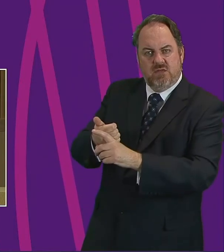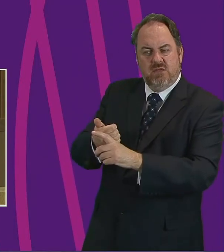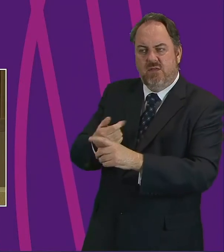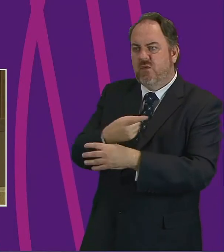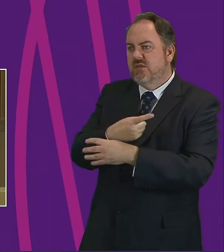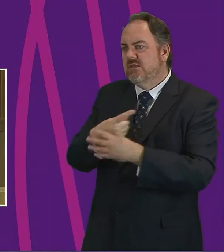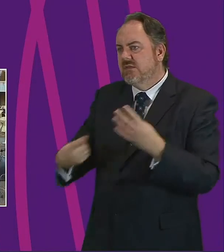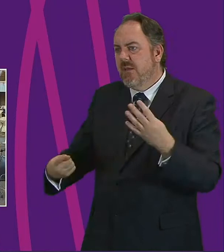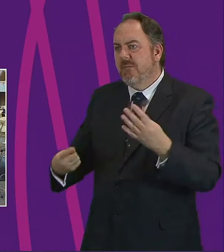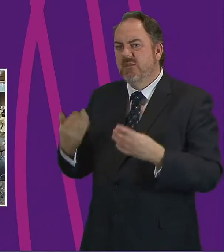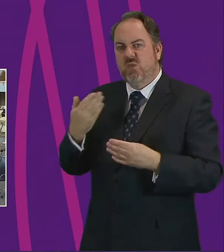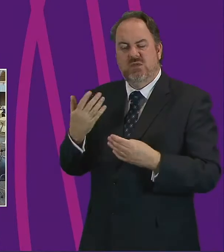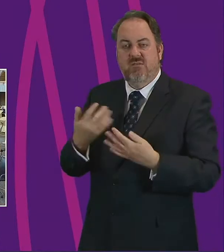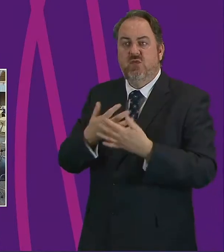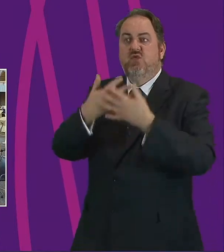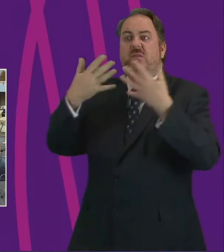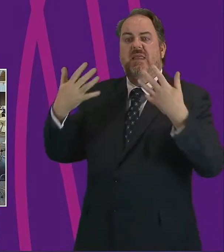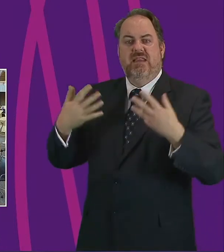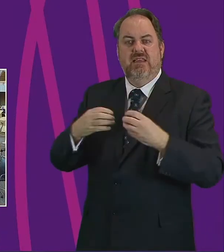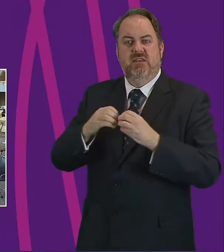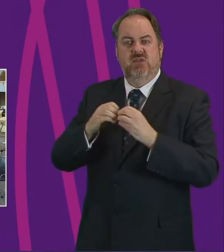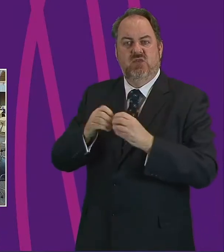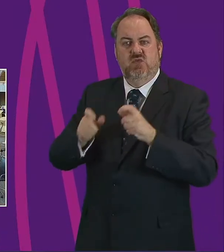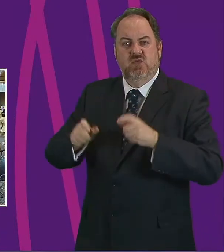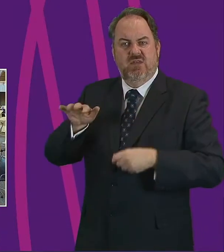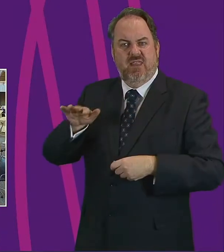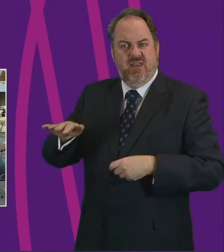school rolls? John Swinney.